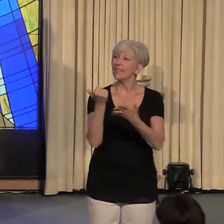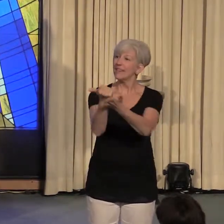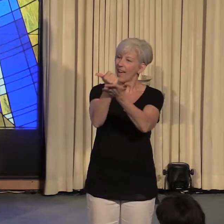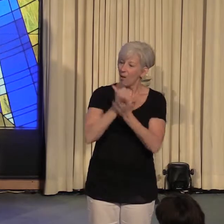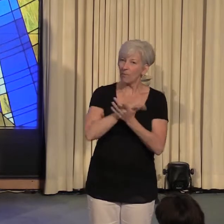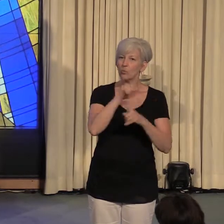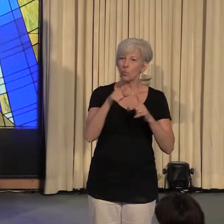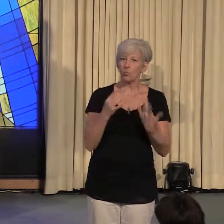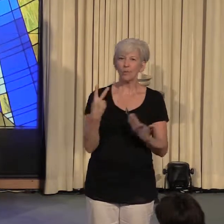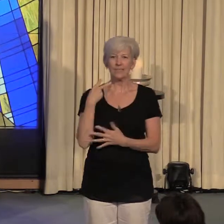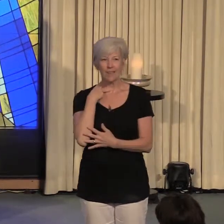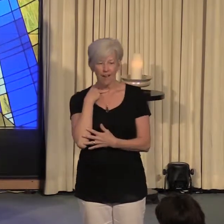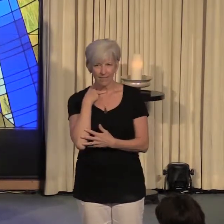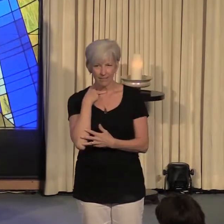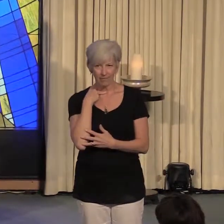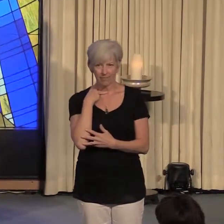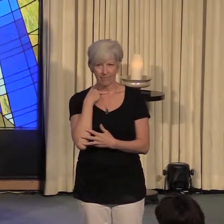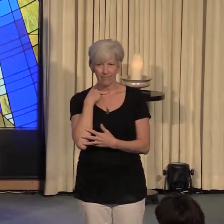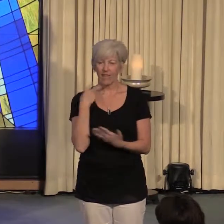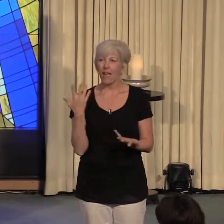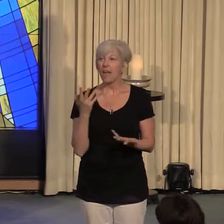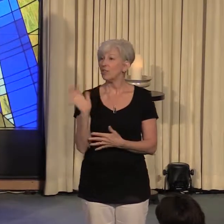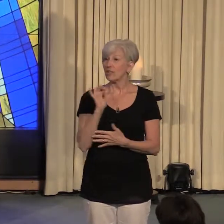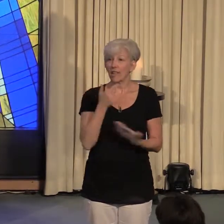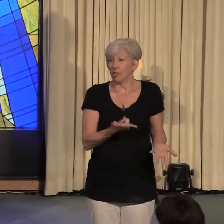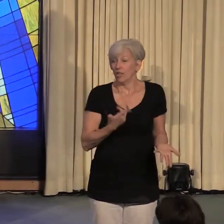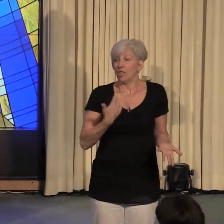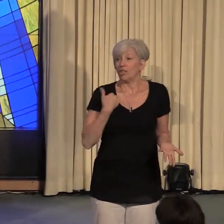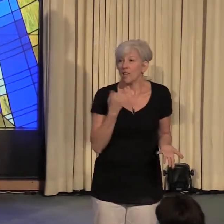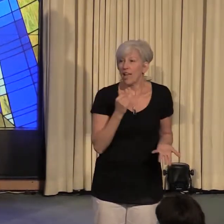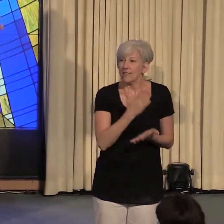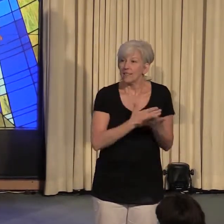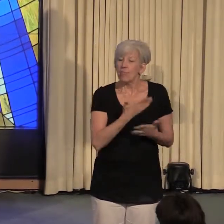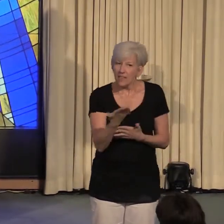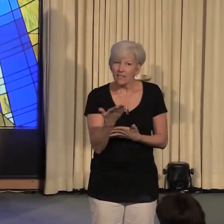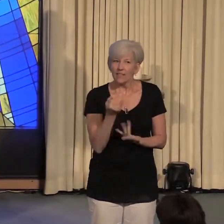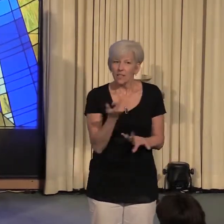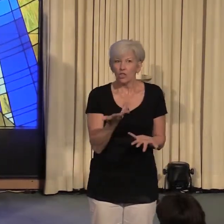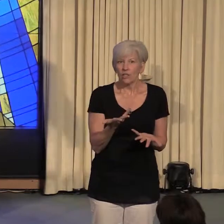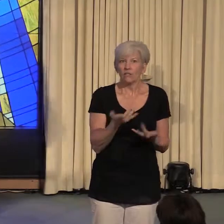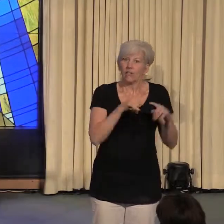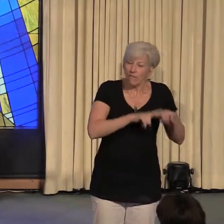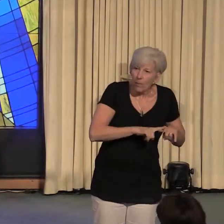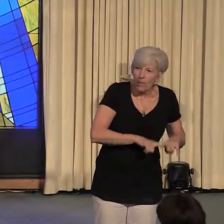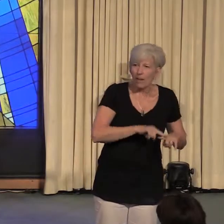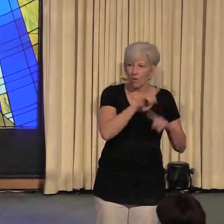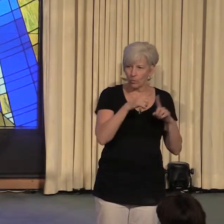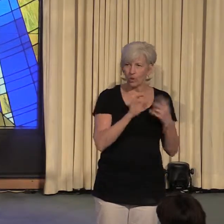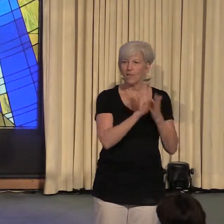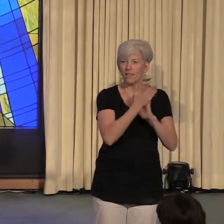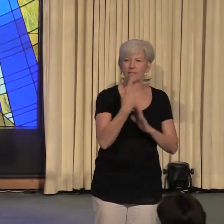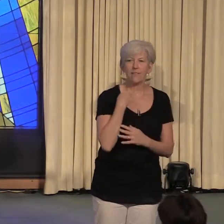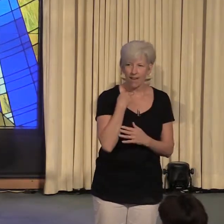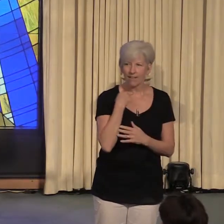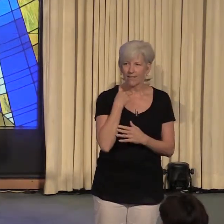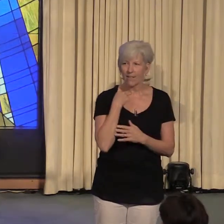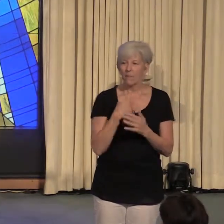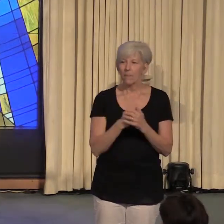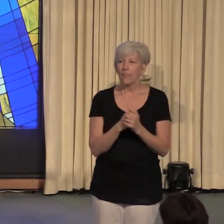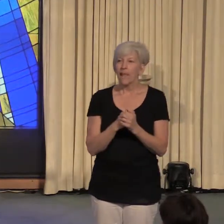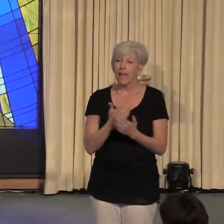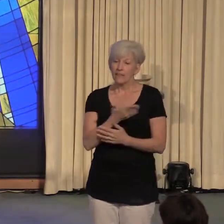get stuck. Just like she has some things that she can fall back on when she gets stuck. And the things that